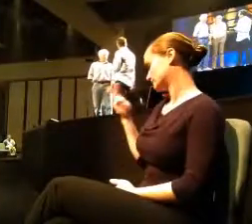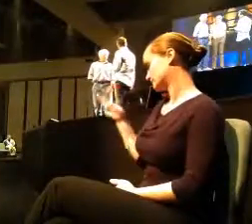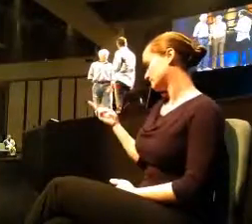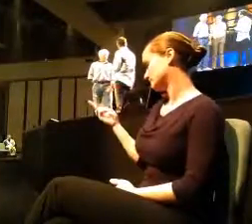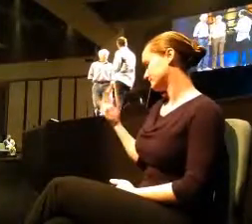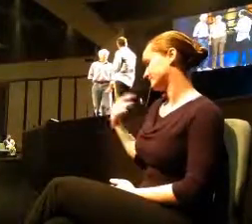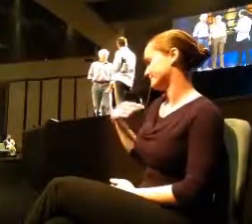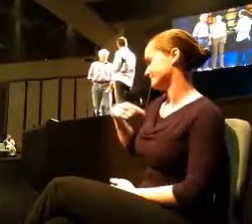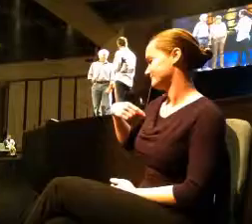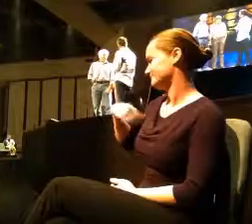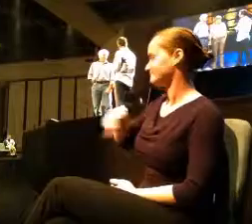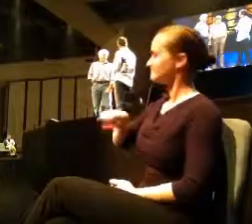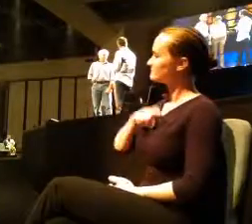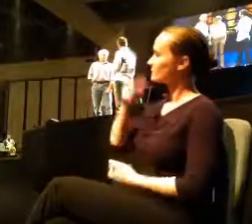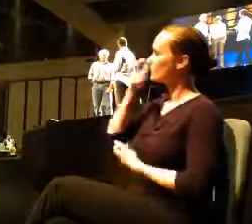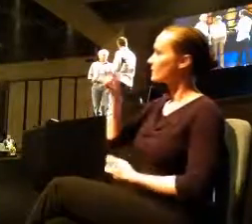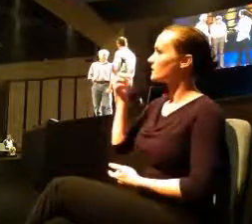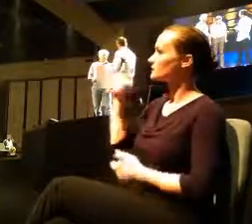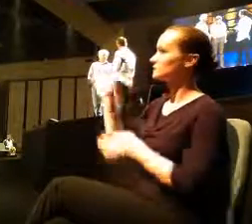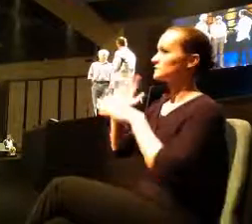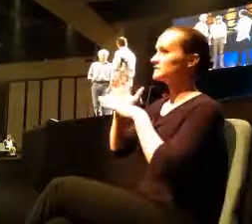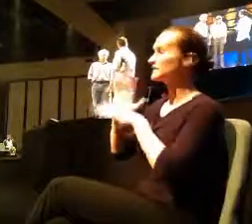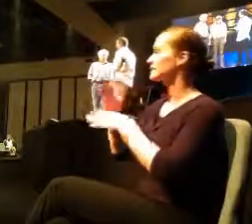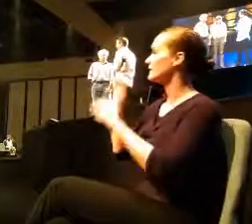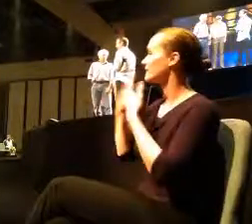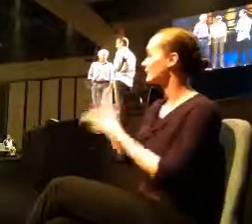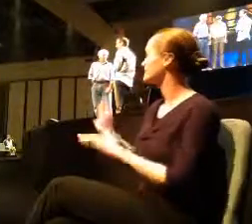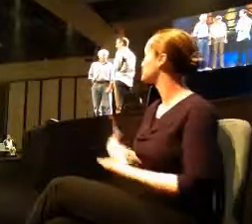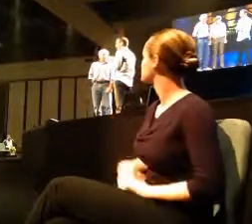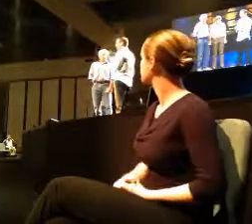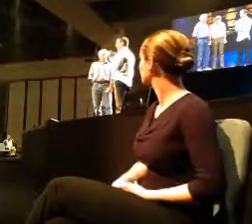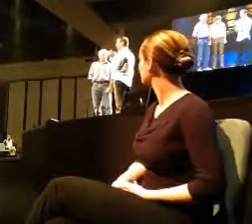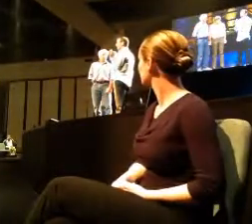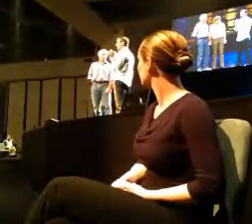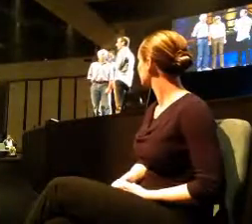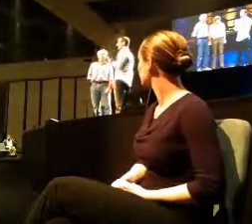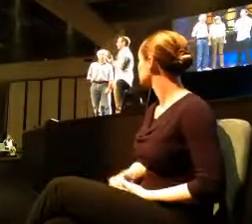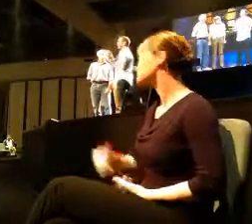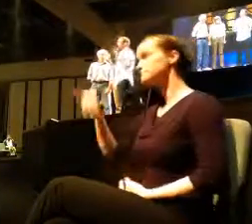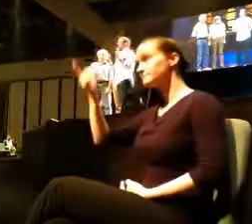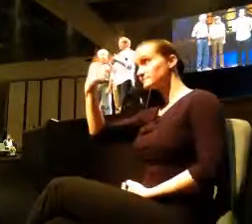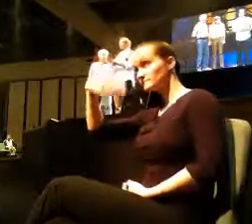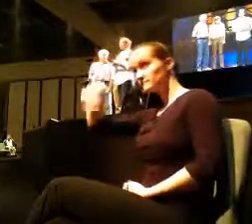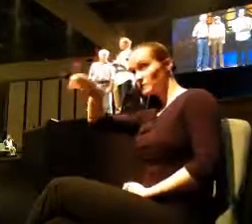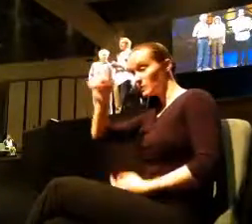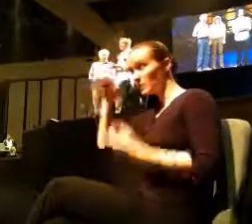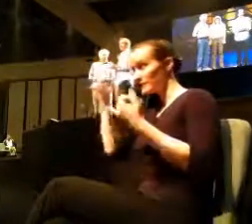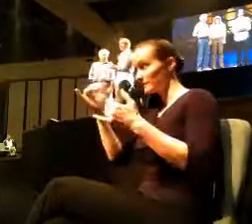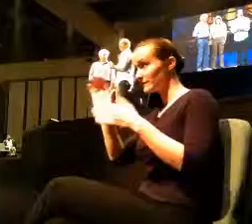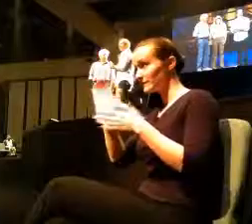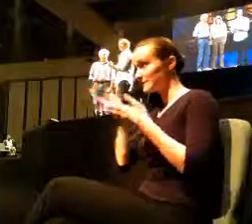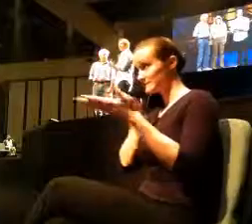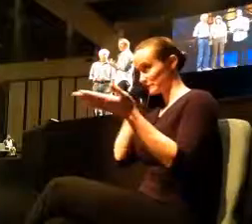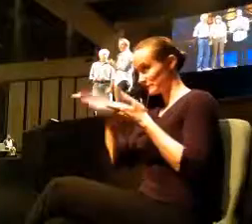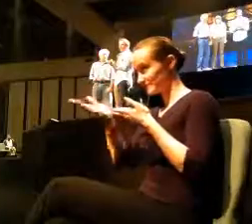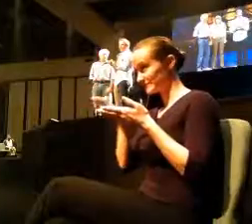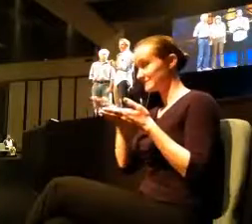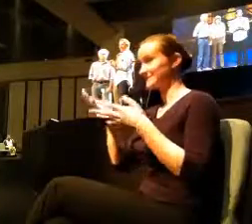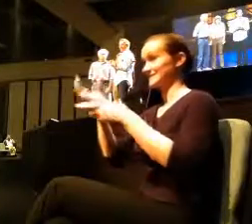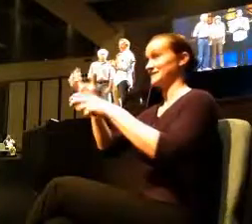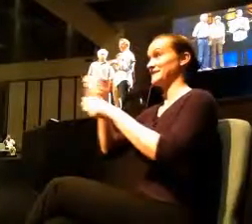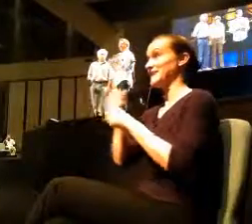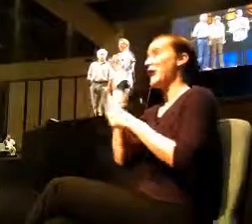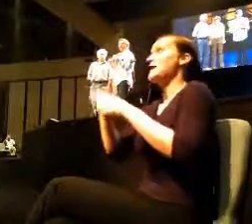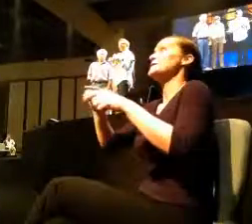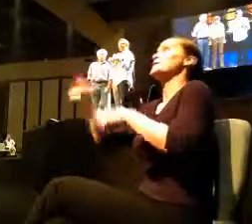just be a part of your story and just what you shared. And you all in this service in particular get another